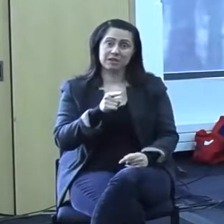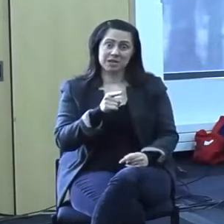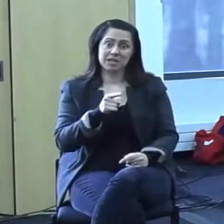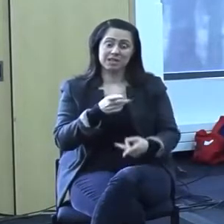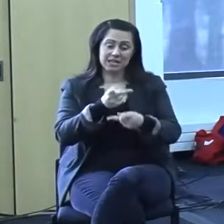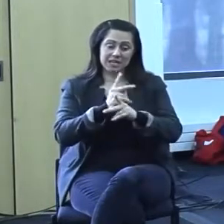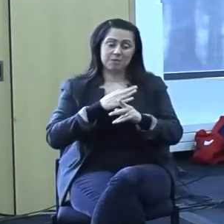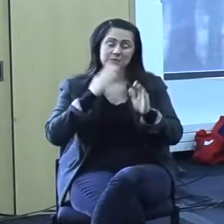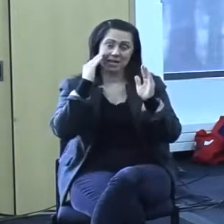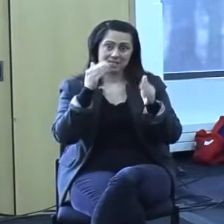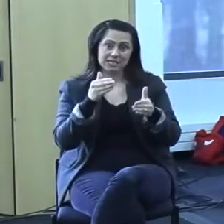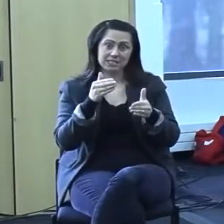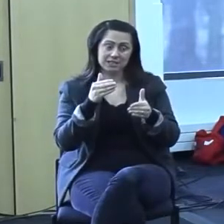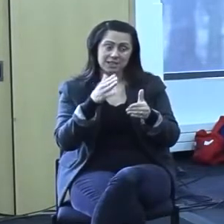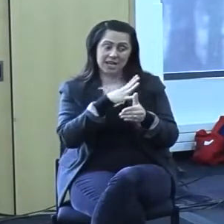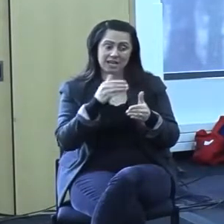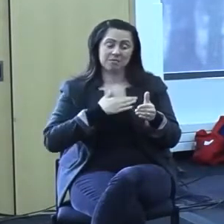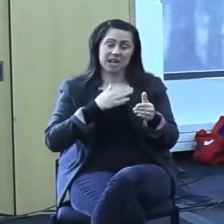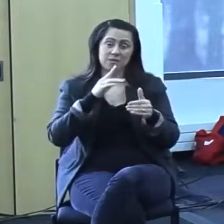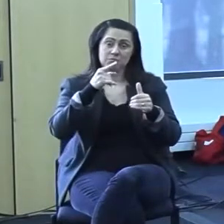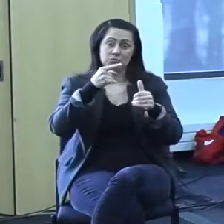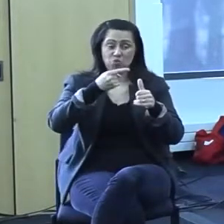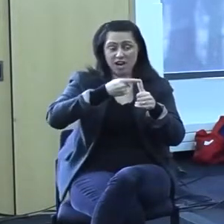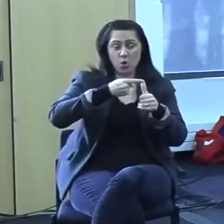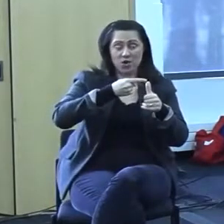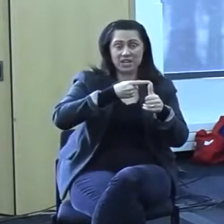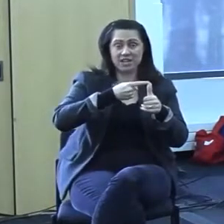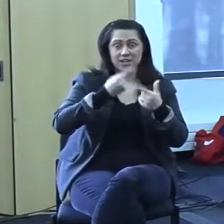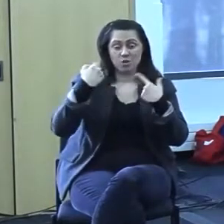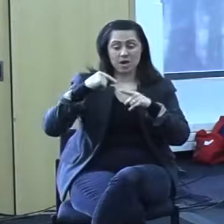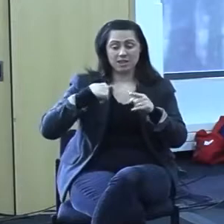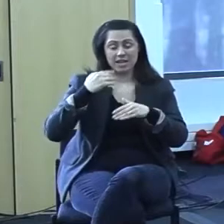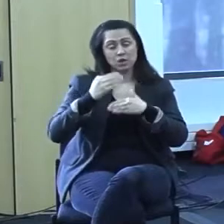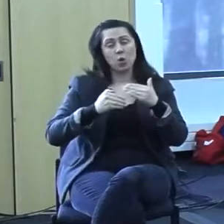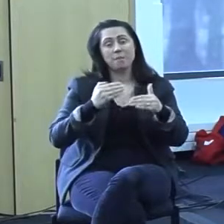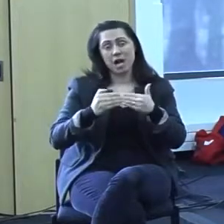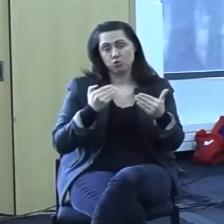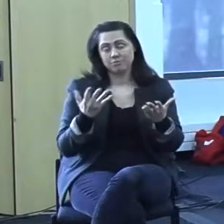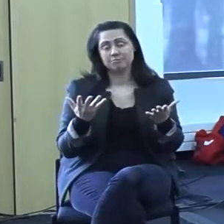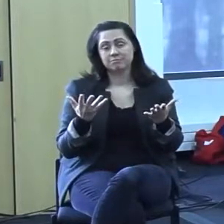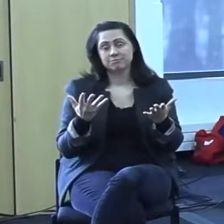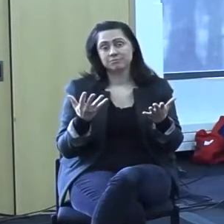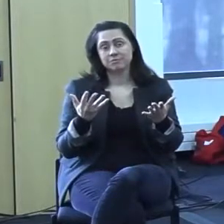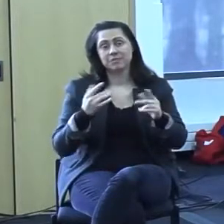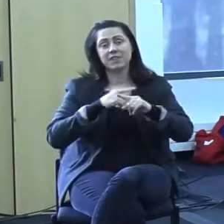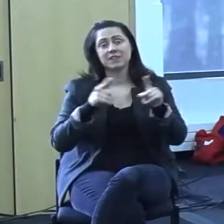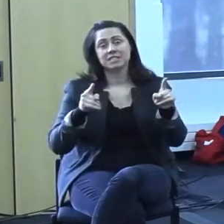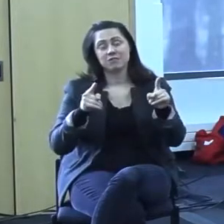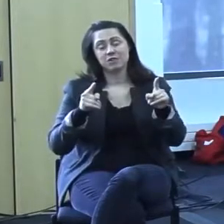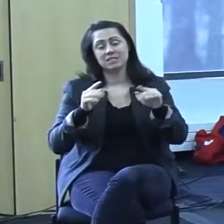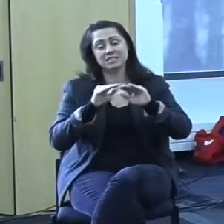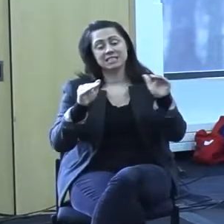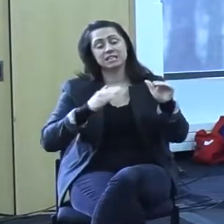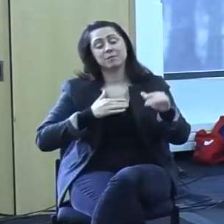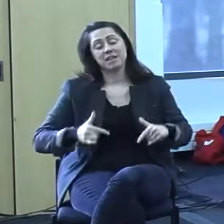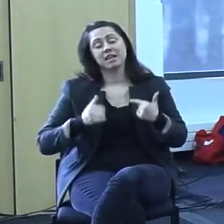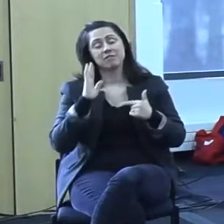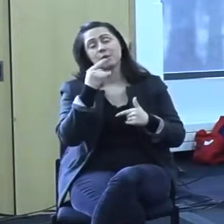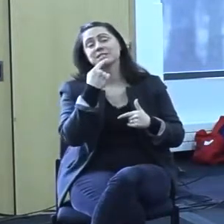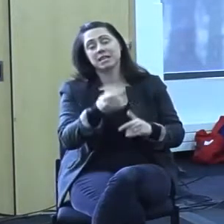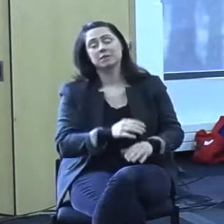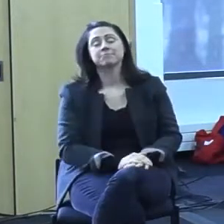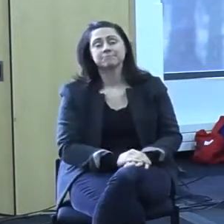keeping my attention and my priority as I kind of go about the different stages of my life, I would